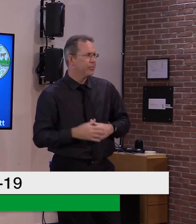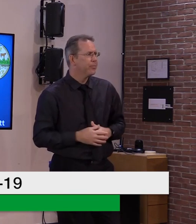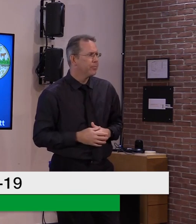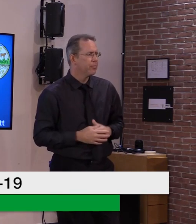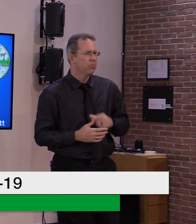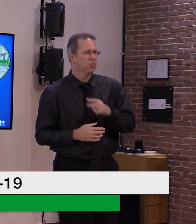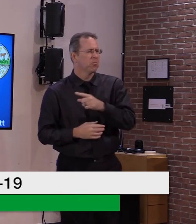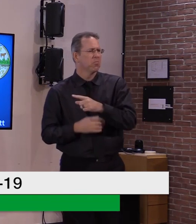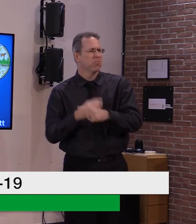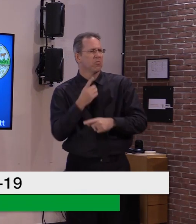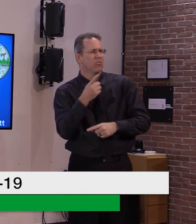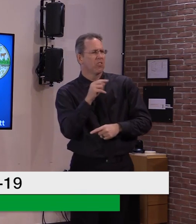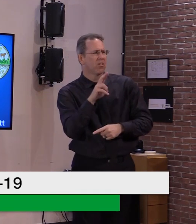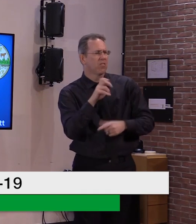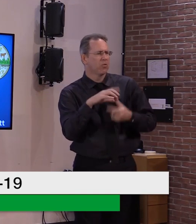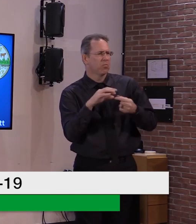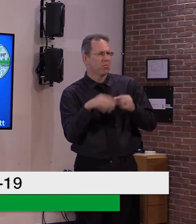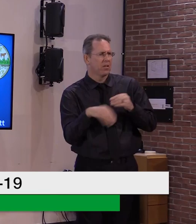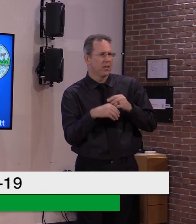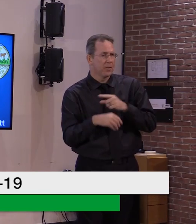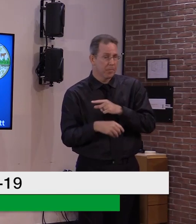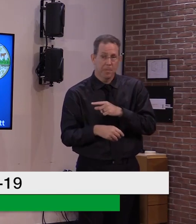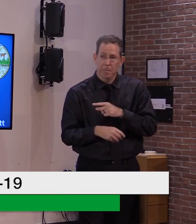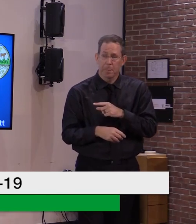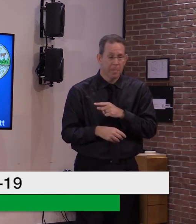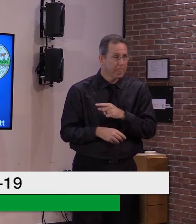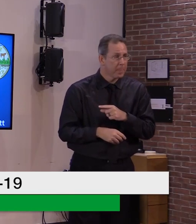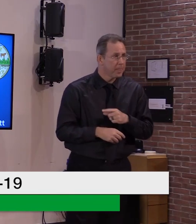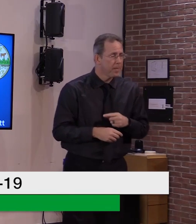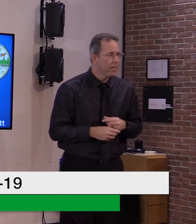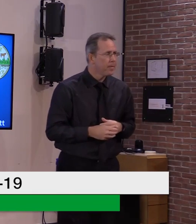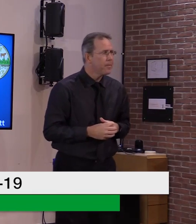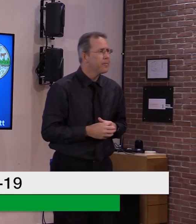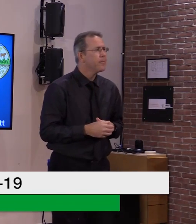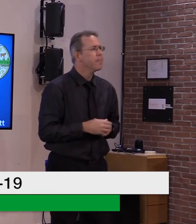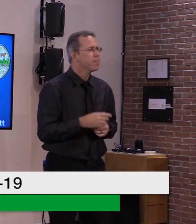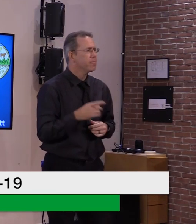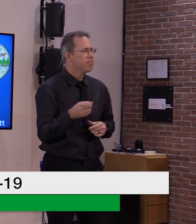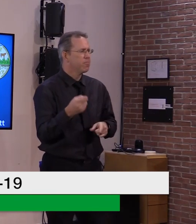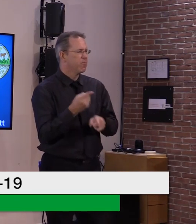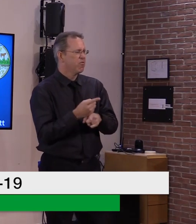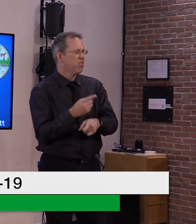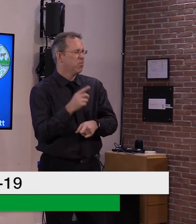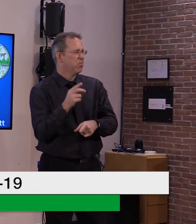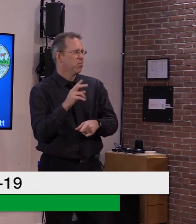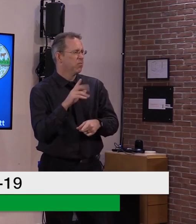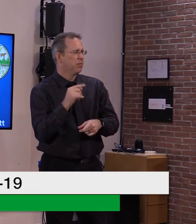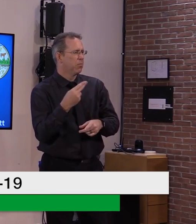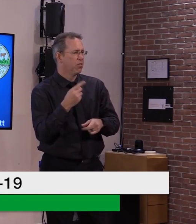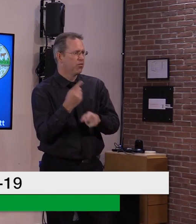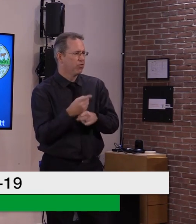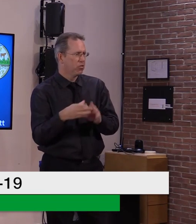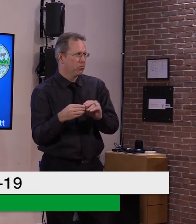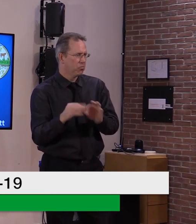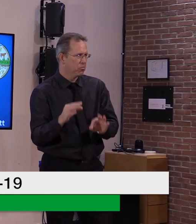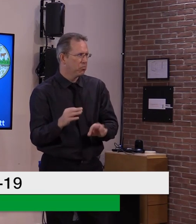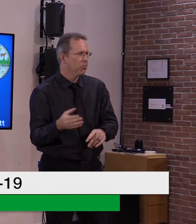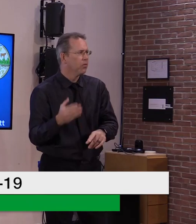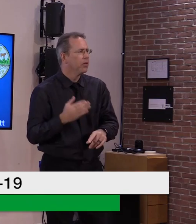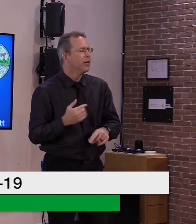to add to the numbers part but the whole reason for your question just for